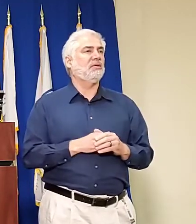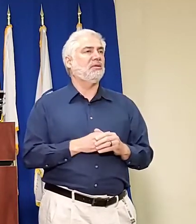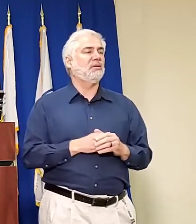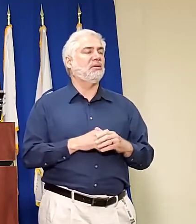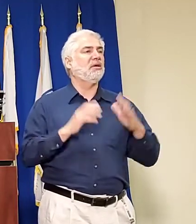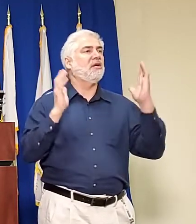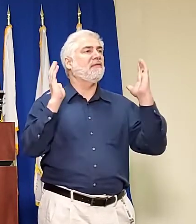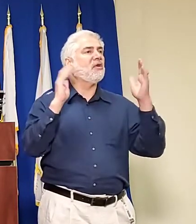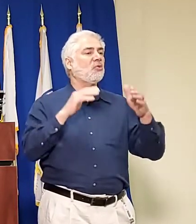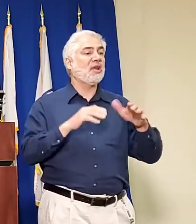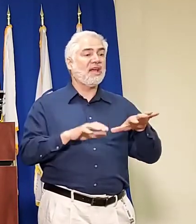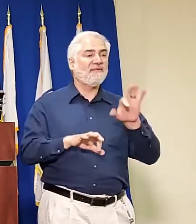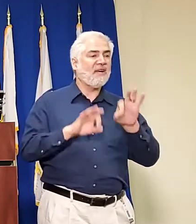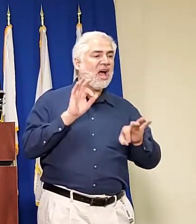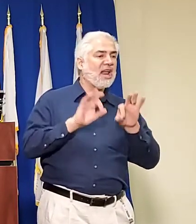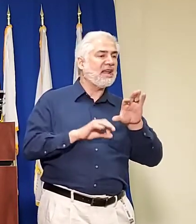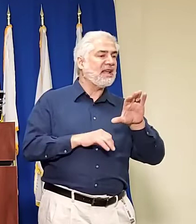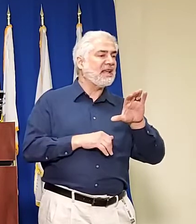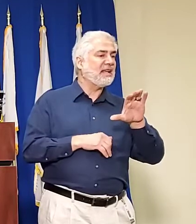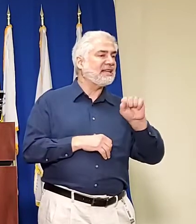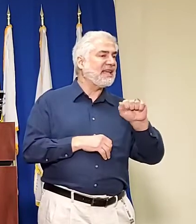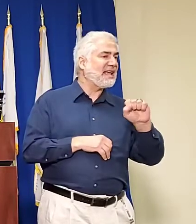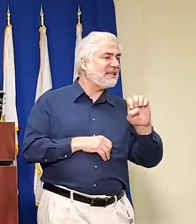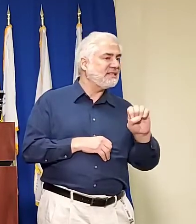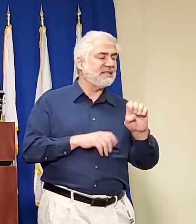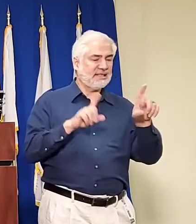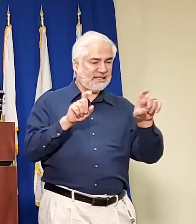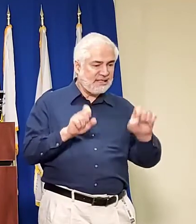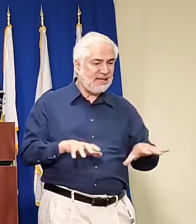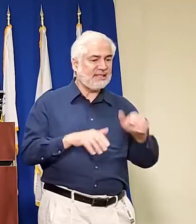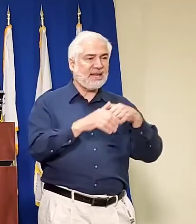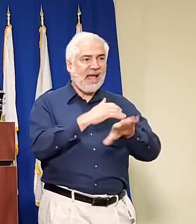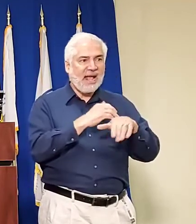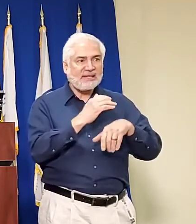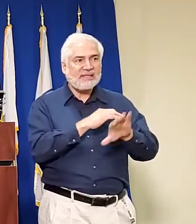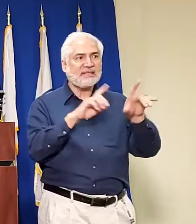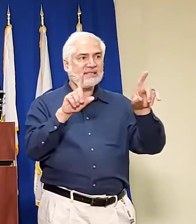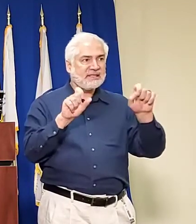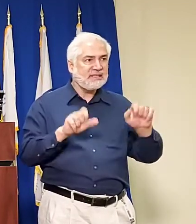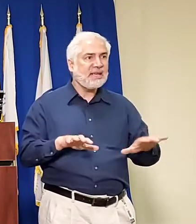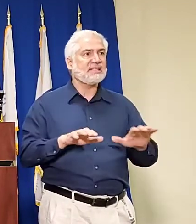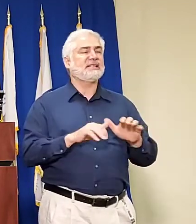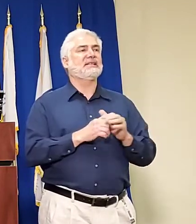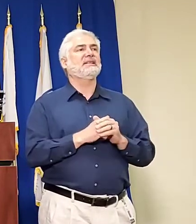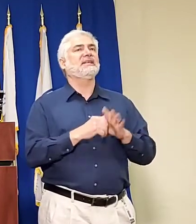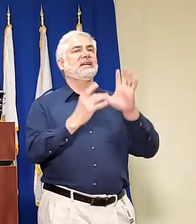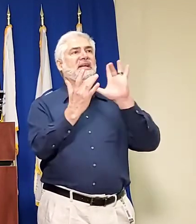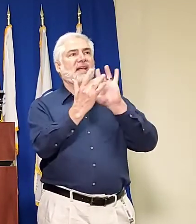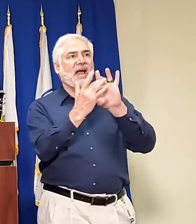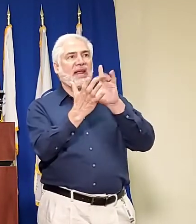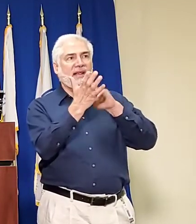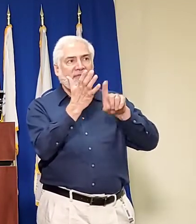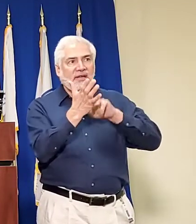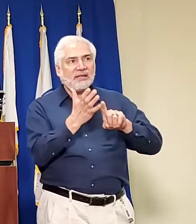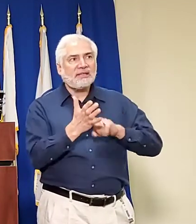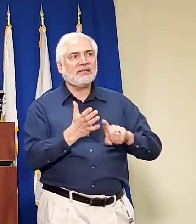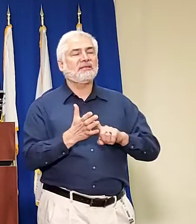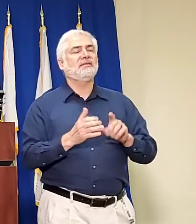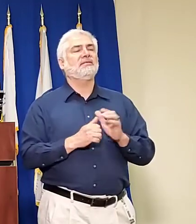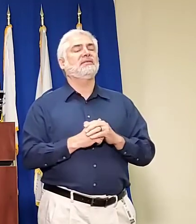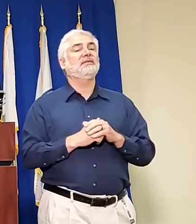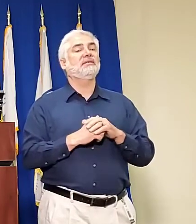Focus on case finding, which is testing, access to testing. Our contact investigations, but the reason